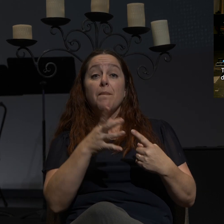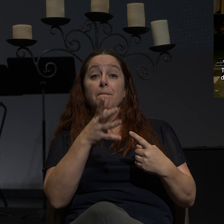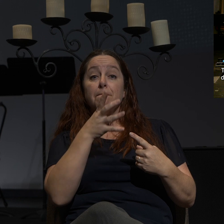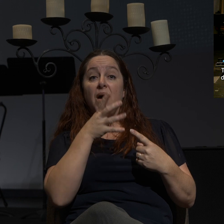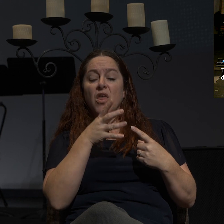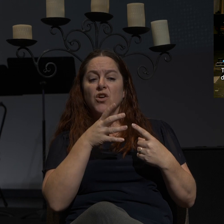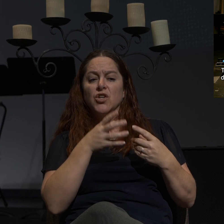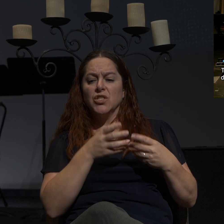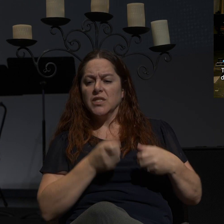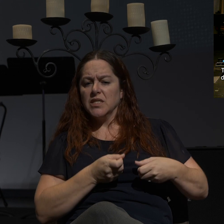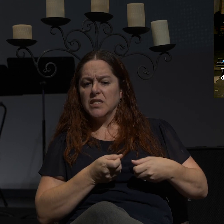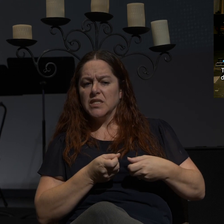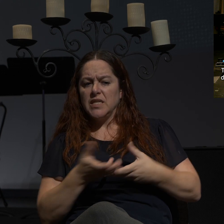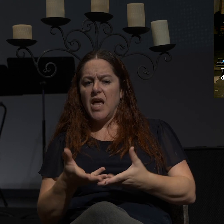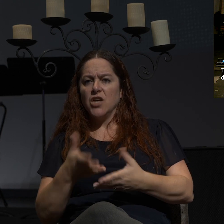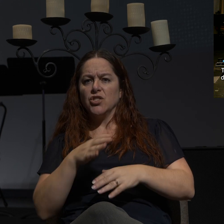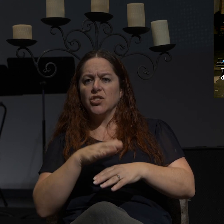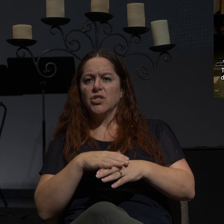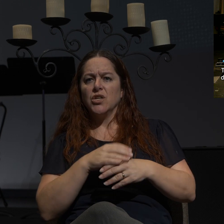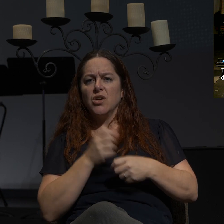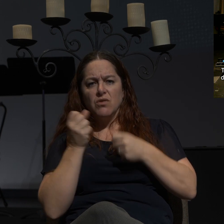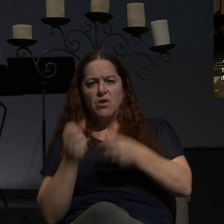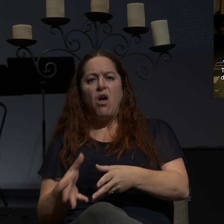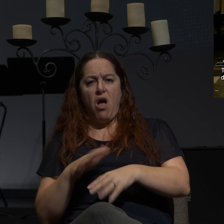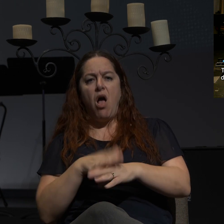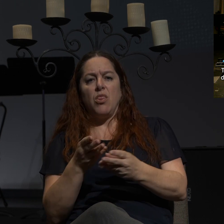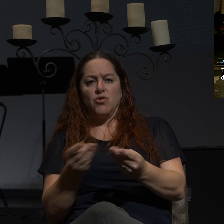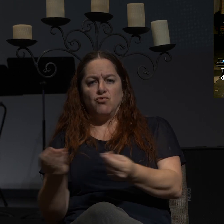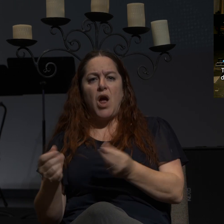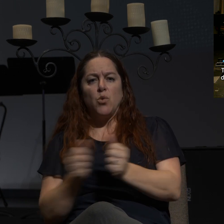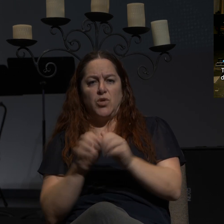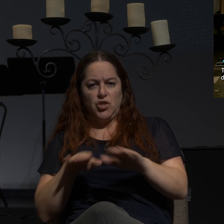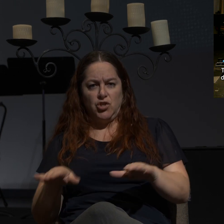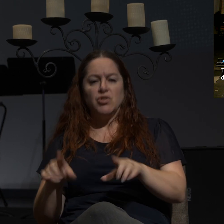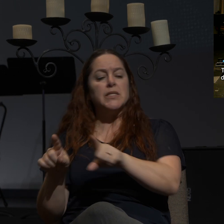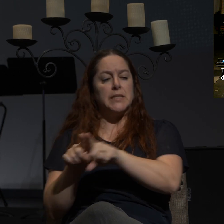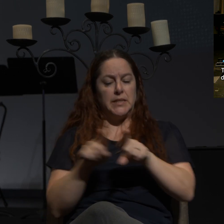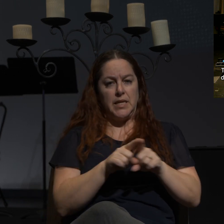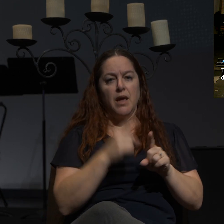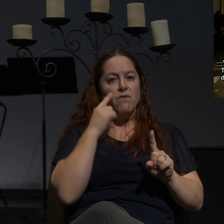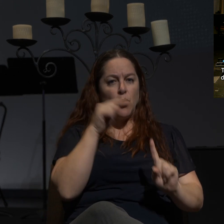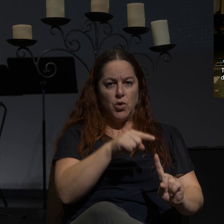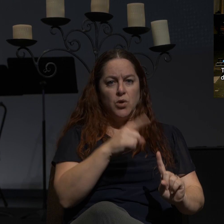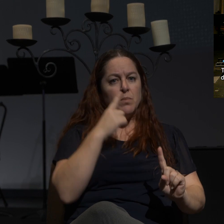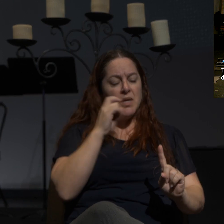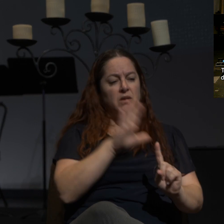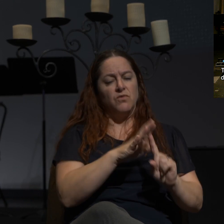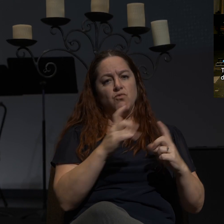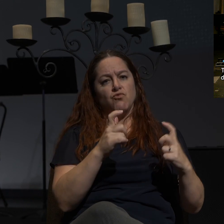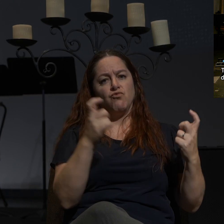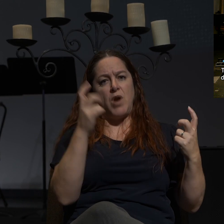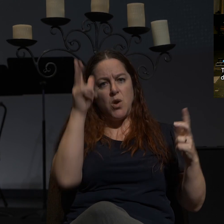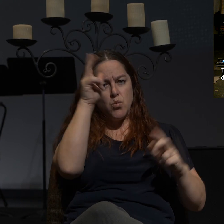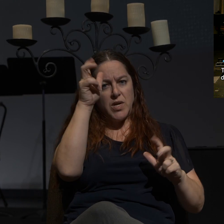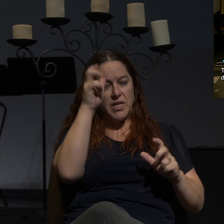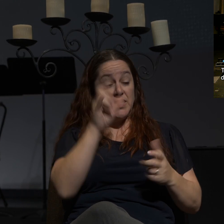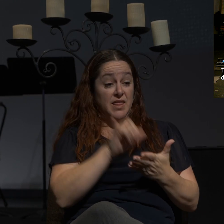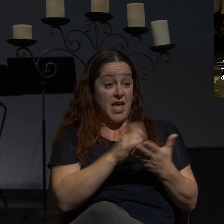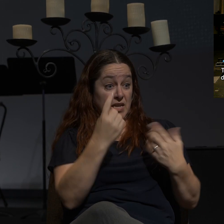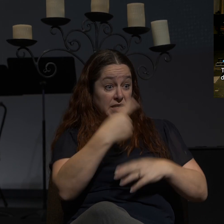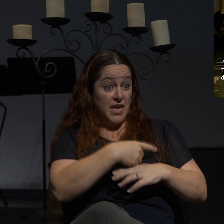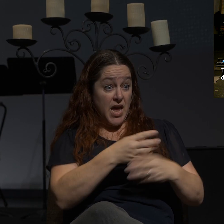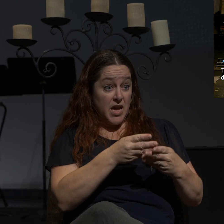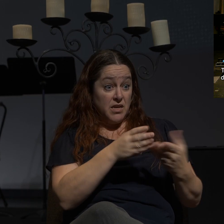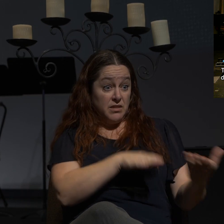the ground with their children, so this will happen to you, O Bethel, because of your great wickedness. When that day dawns, the